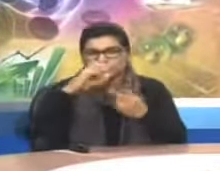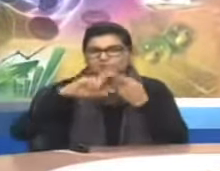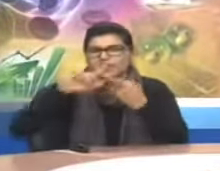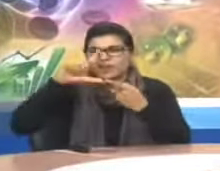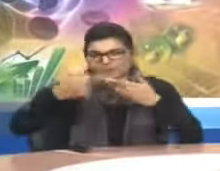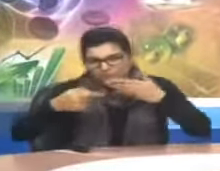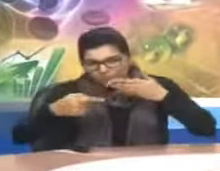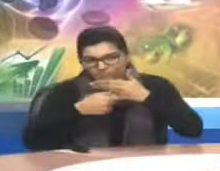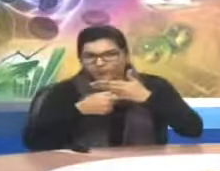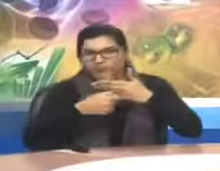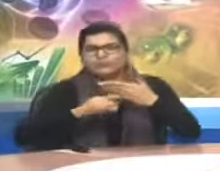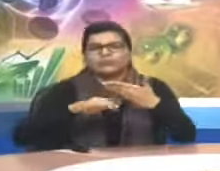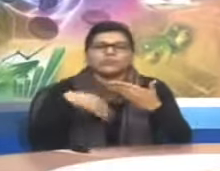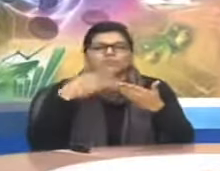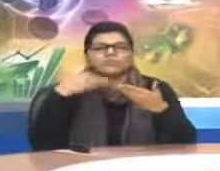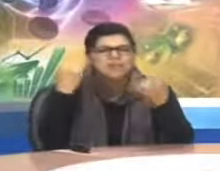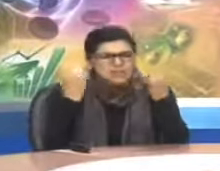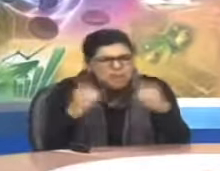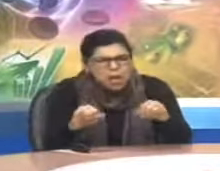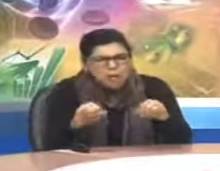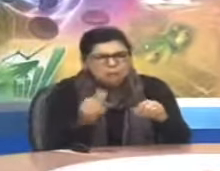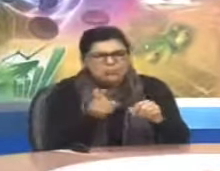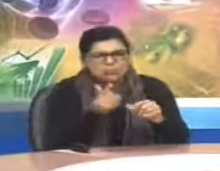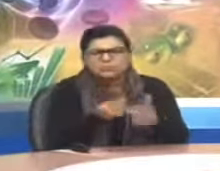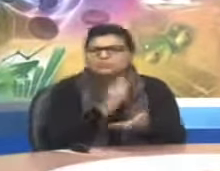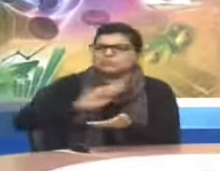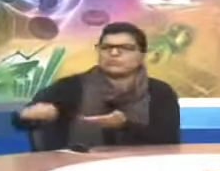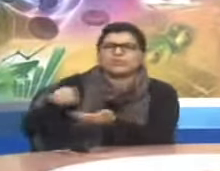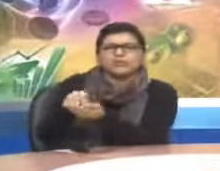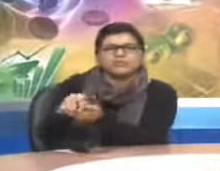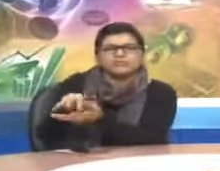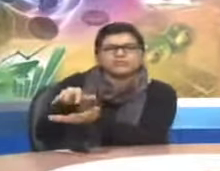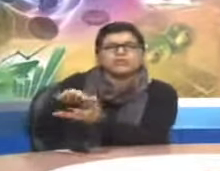may lead to different accidents